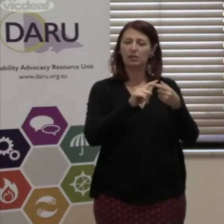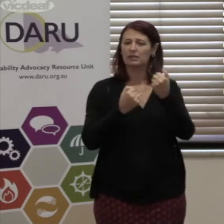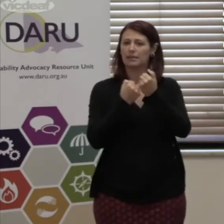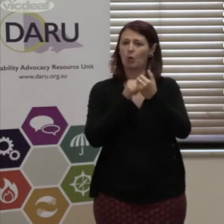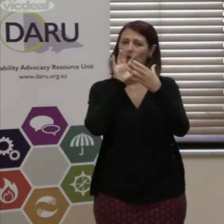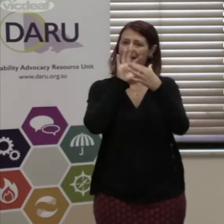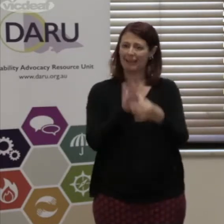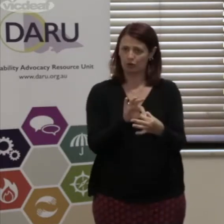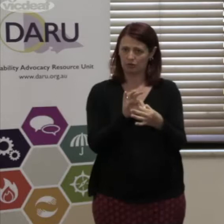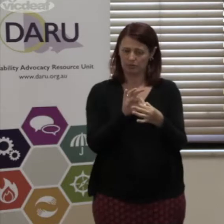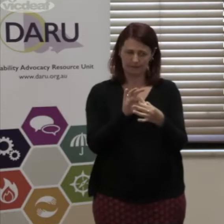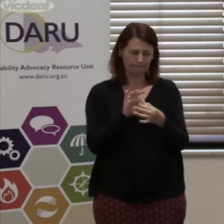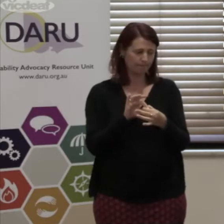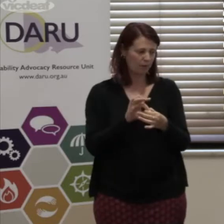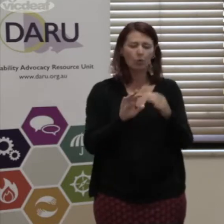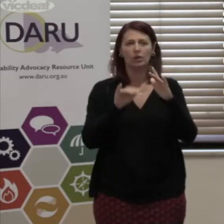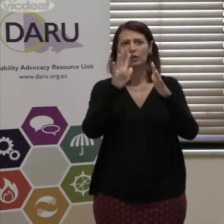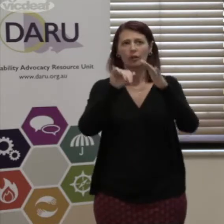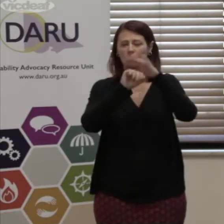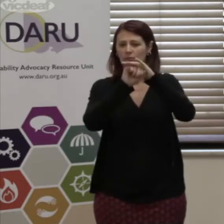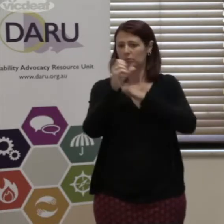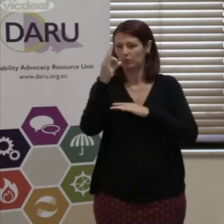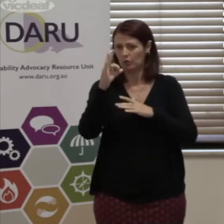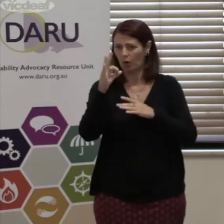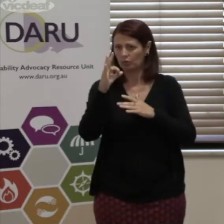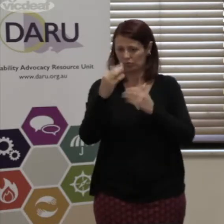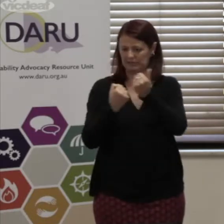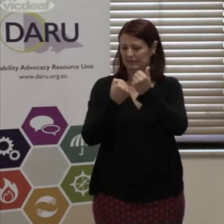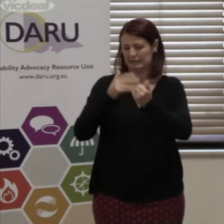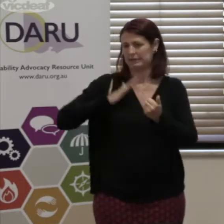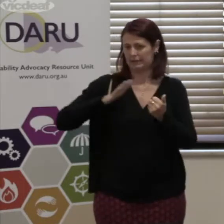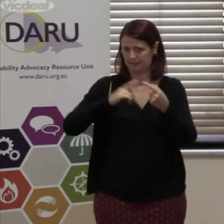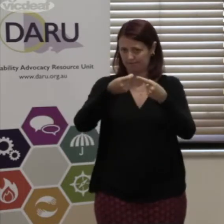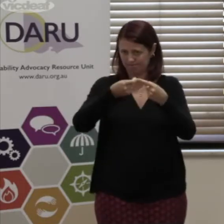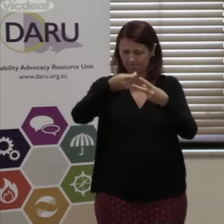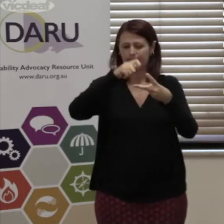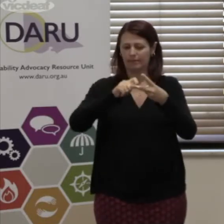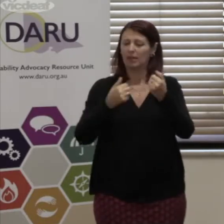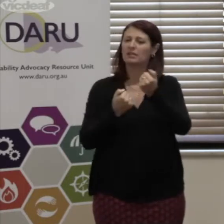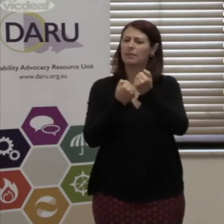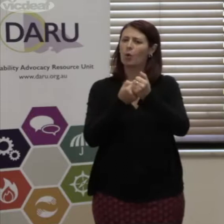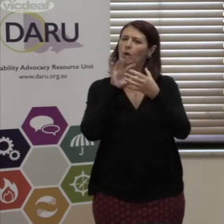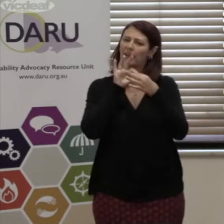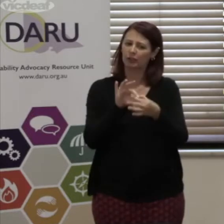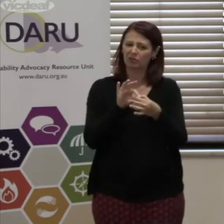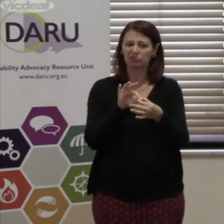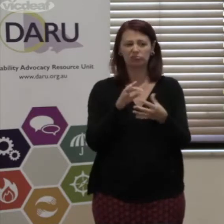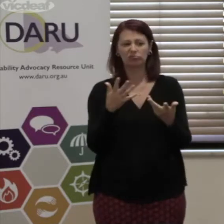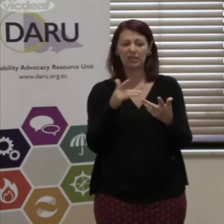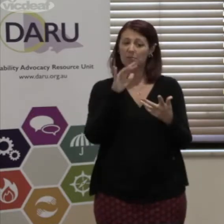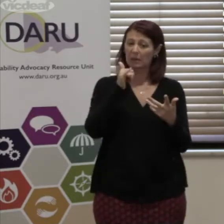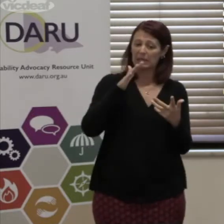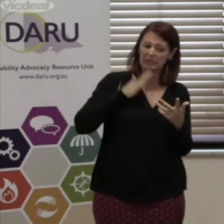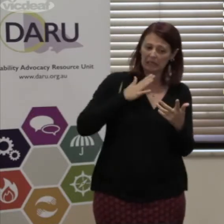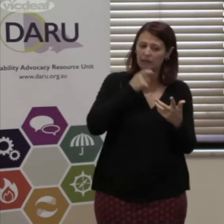connection. So that, well, the top is no support, no assistance required. Then support connection is some assistance required to